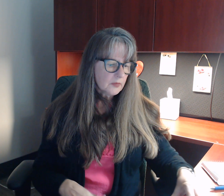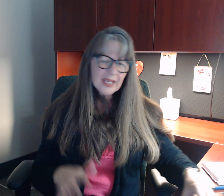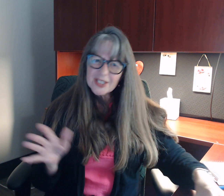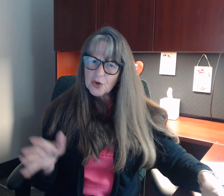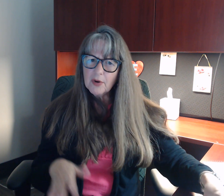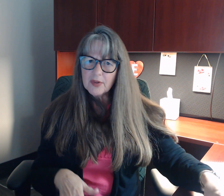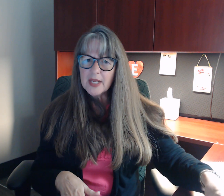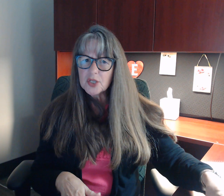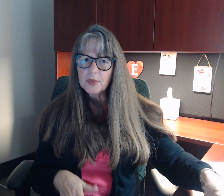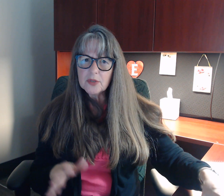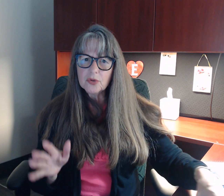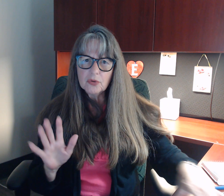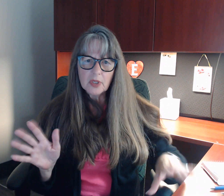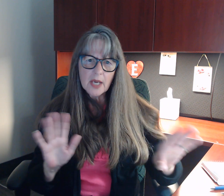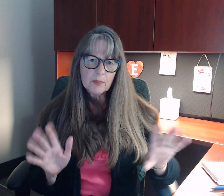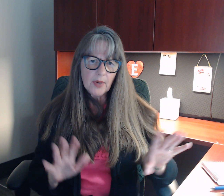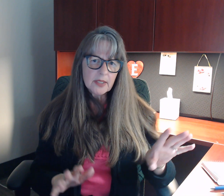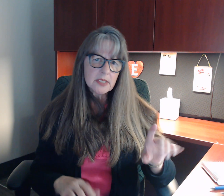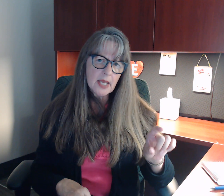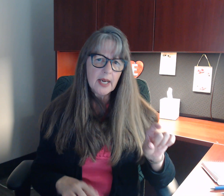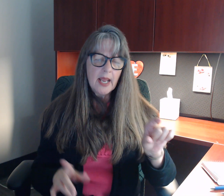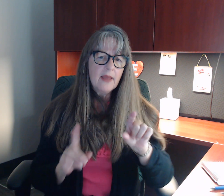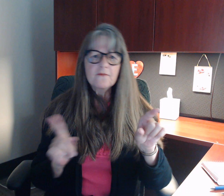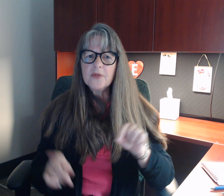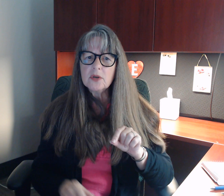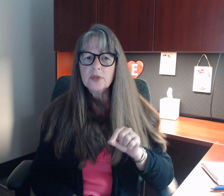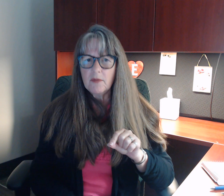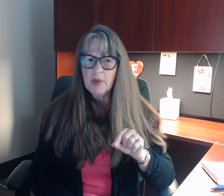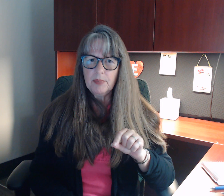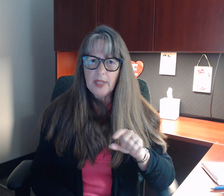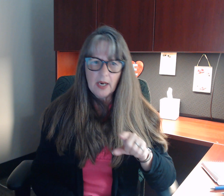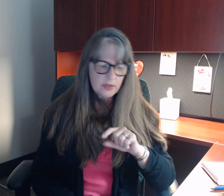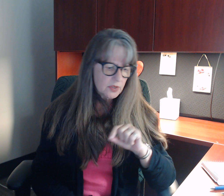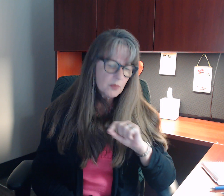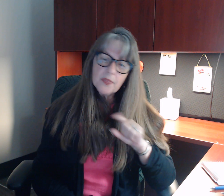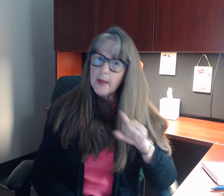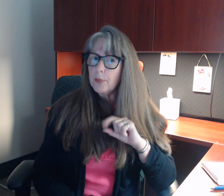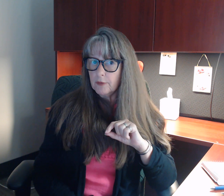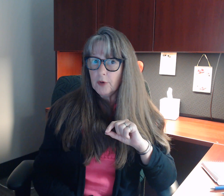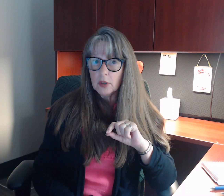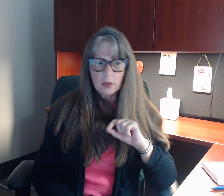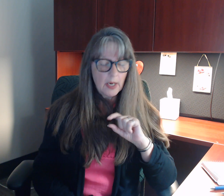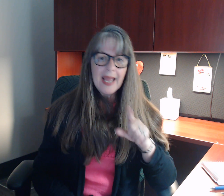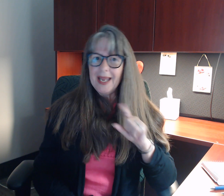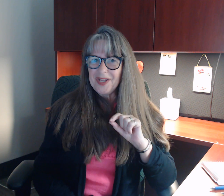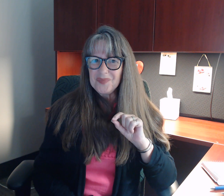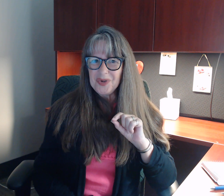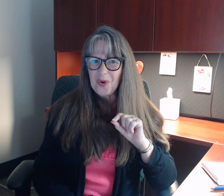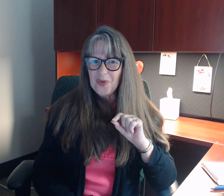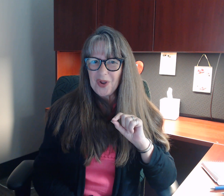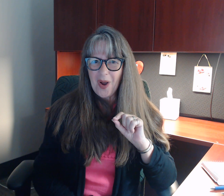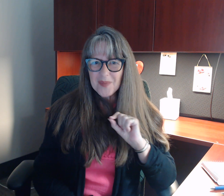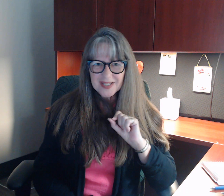Let's go on to the next one, and so you can kind of practice that and feel deaf people out and see what they prefer, and let me know in the comments